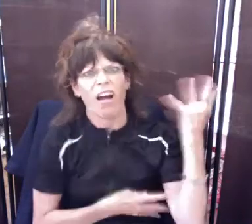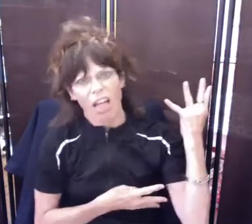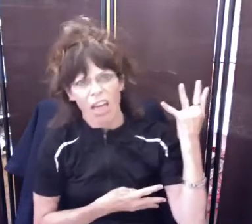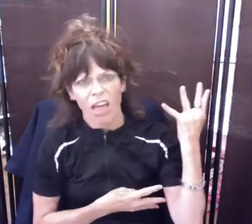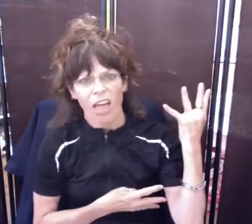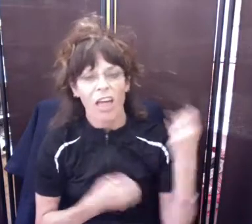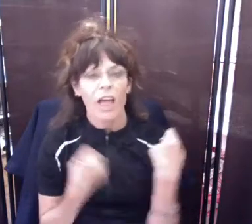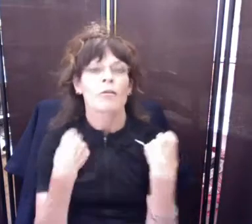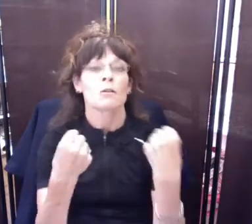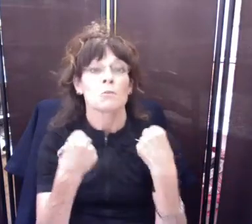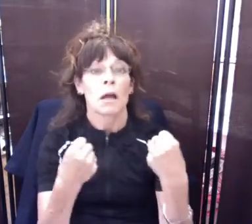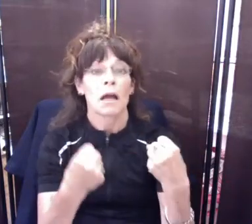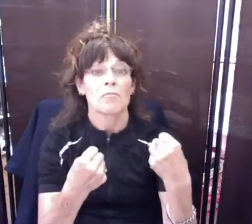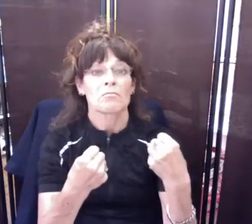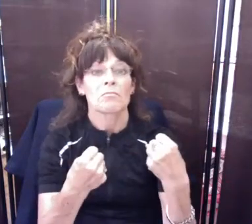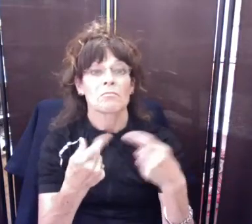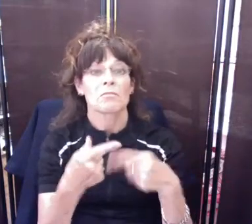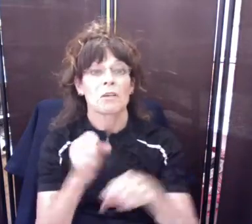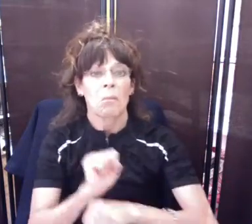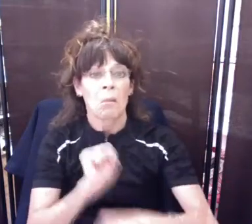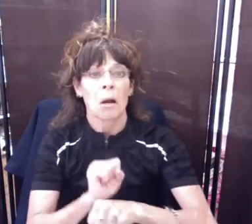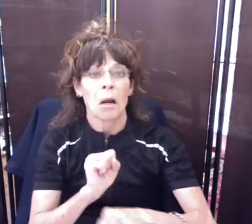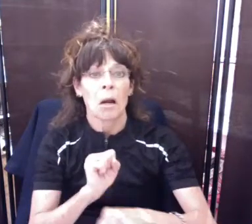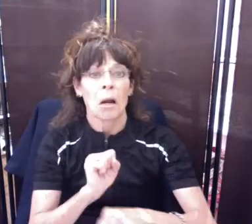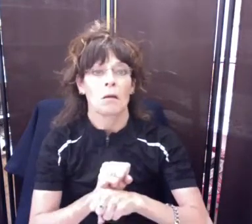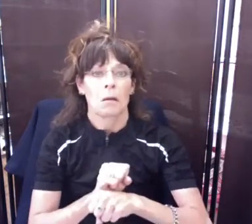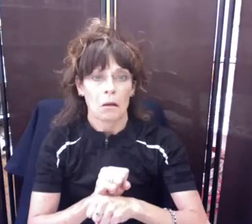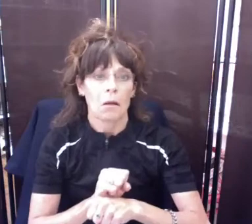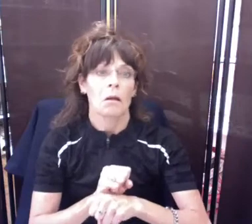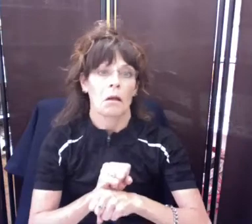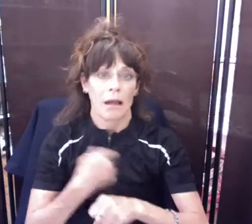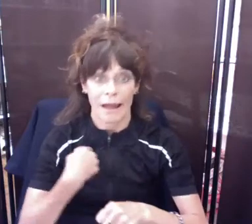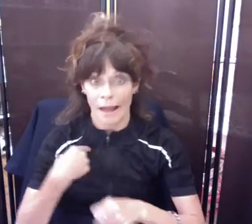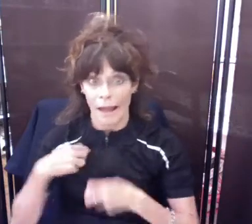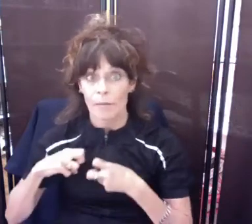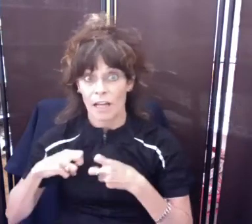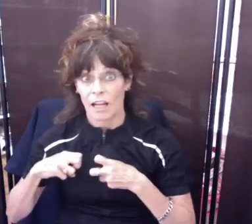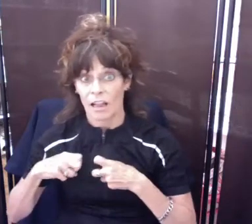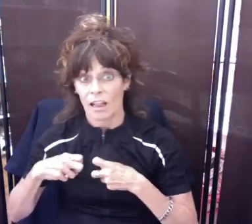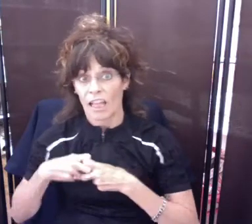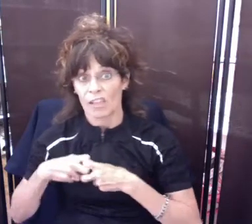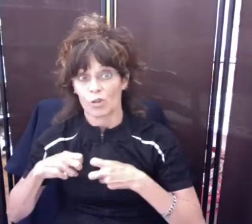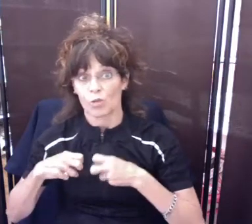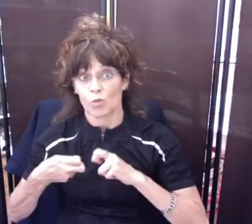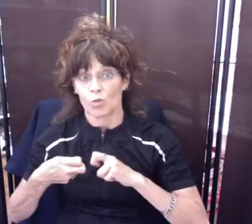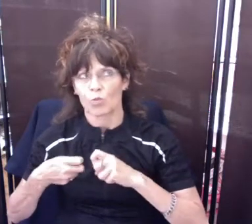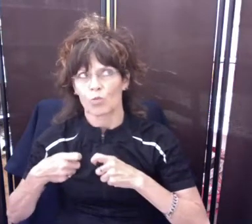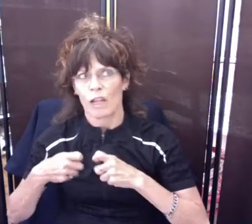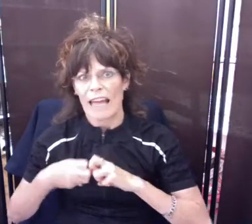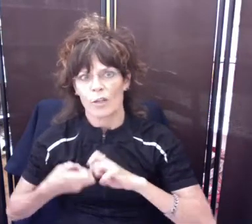to work just shattered. And I'm an electrician at this period of time who works for an alcoholic